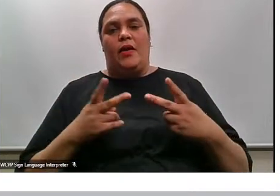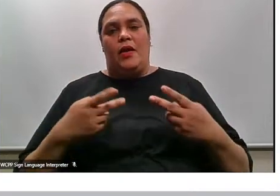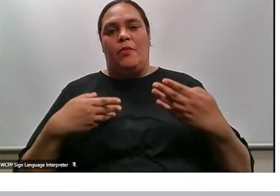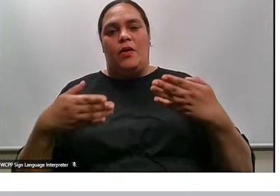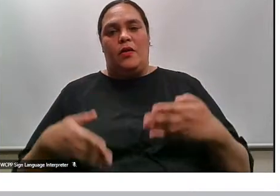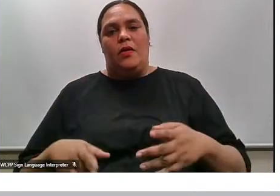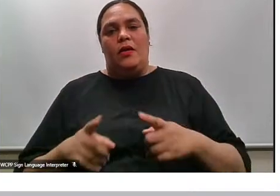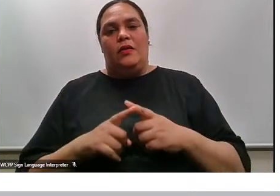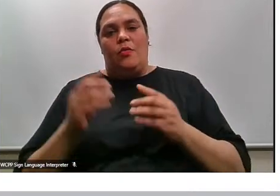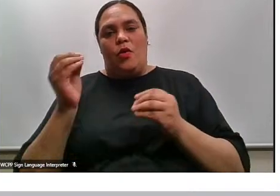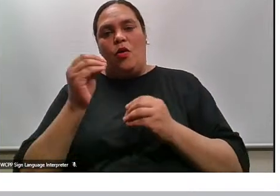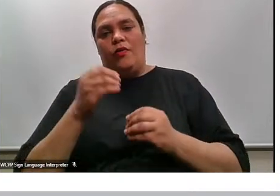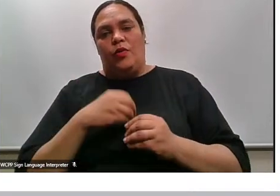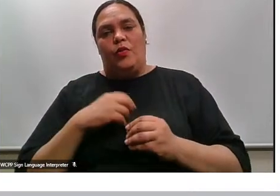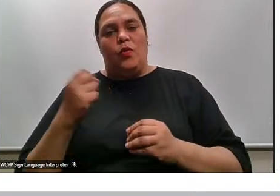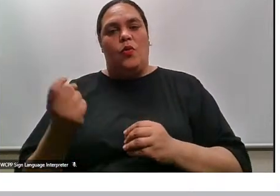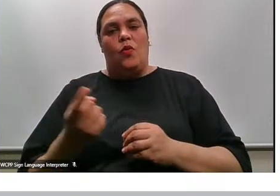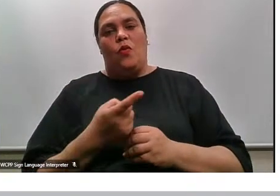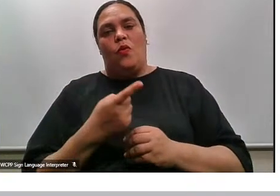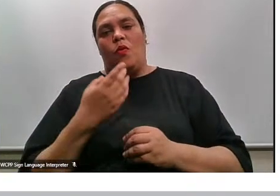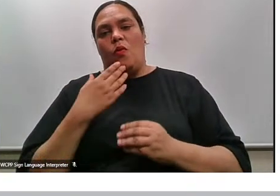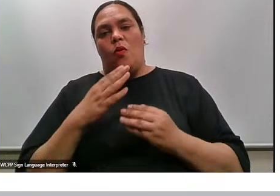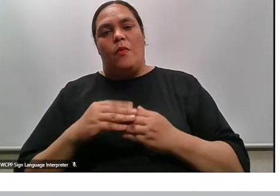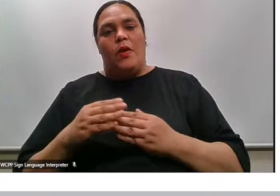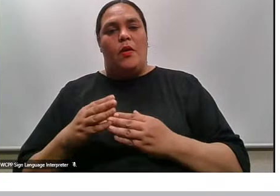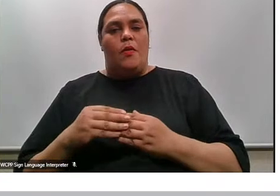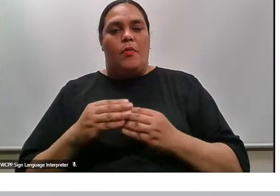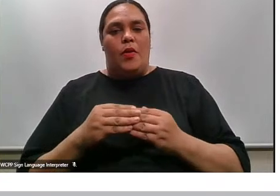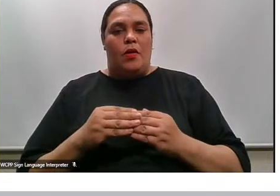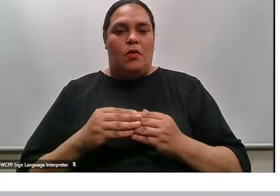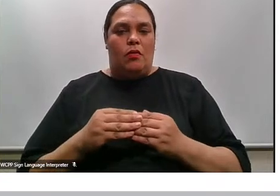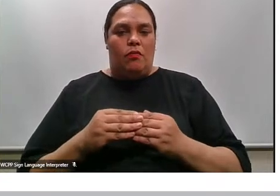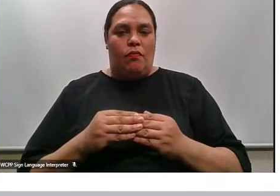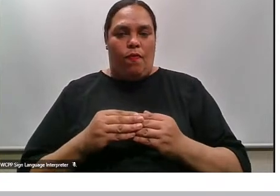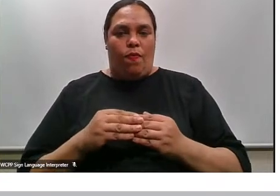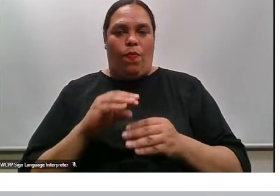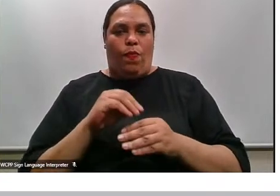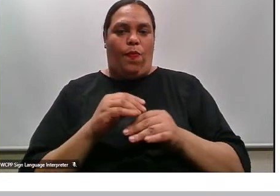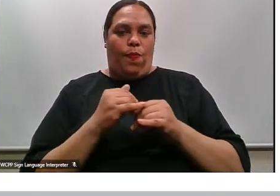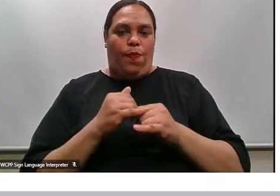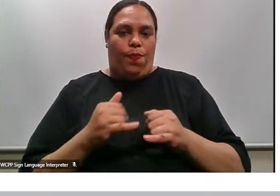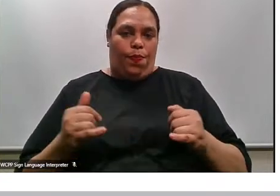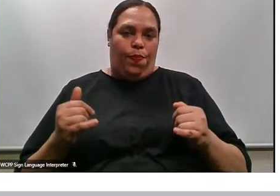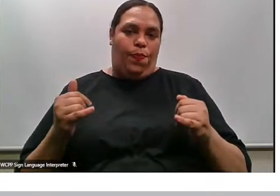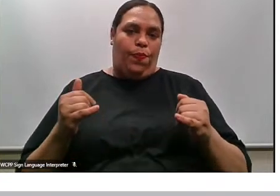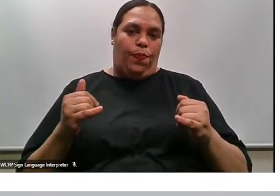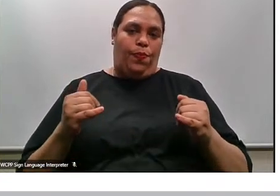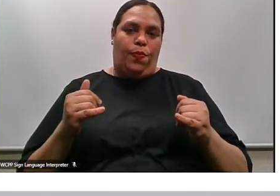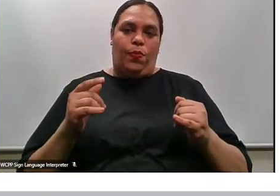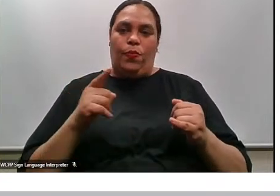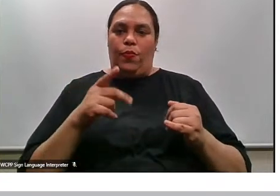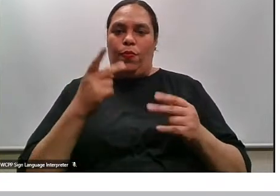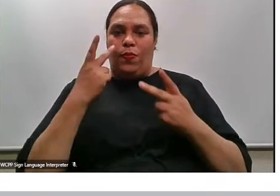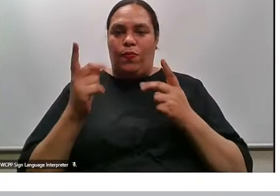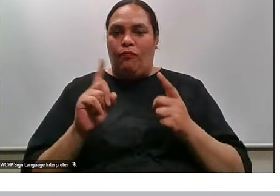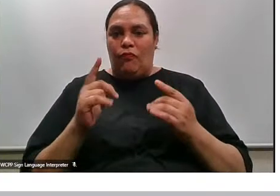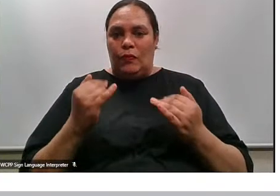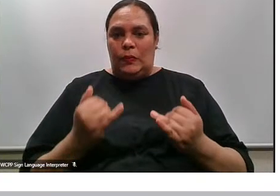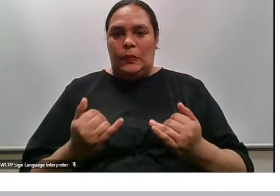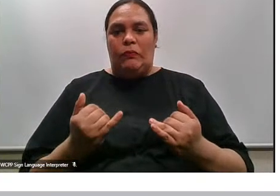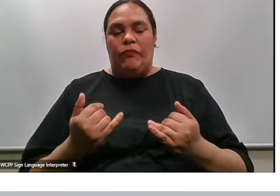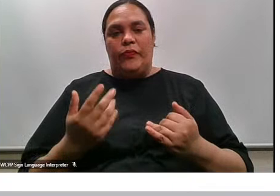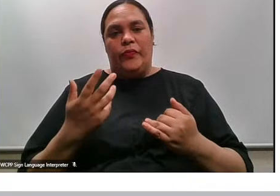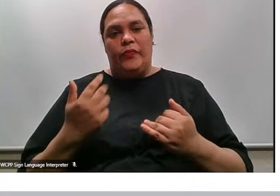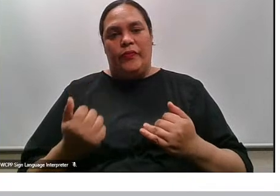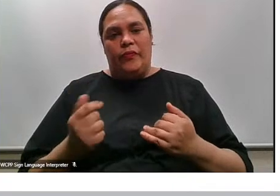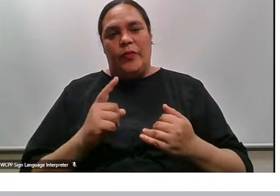and also good afternoon to all the members that is online. What you have noticed now is that there has